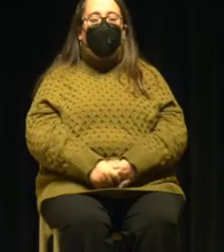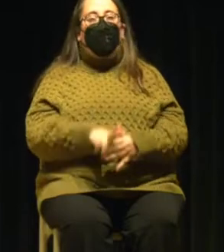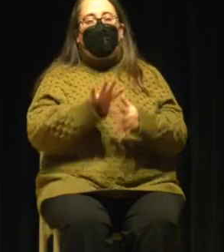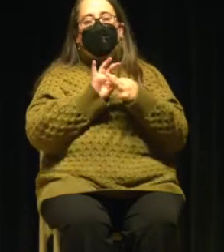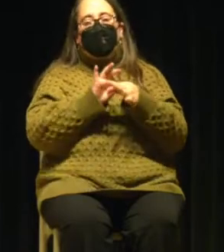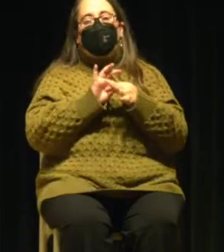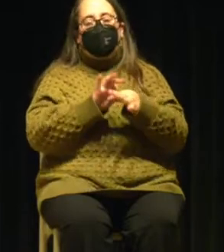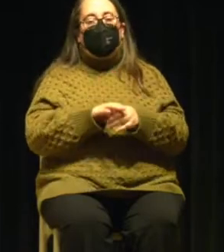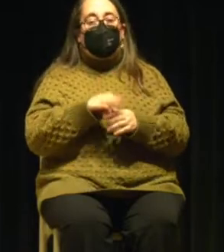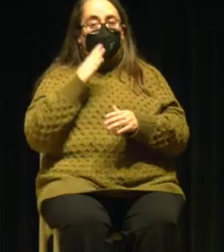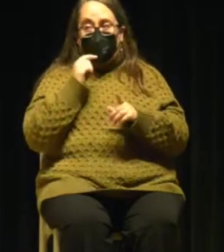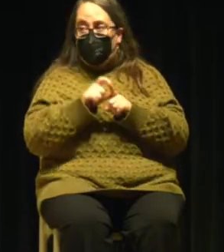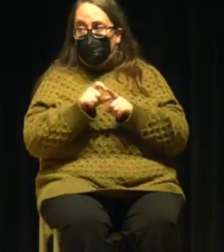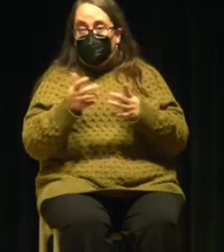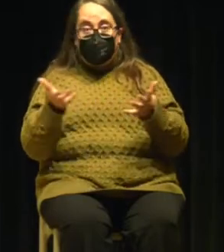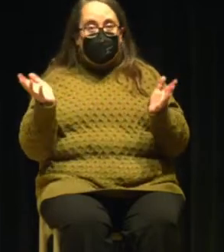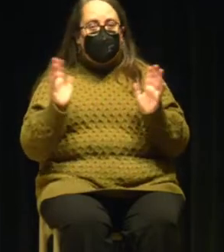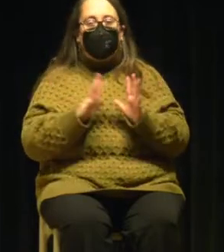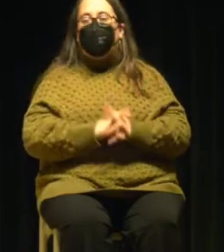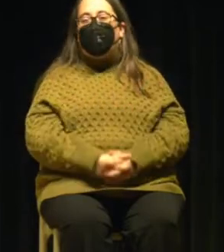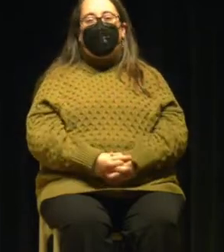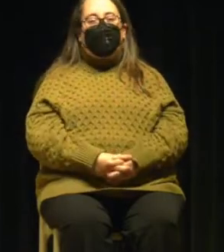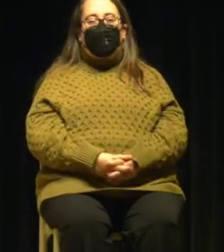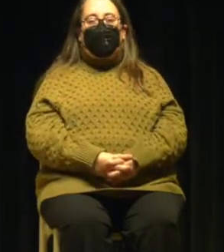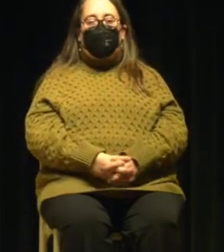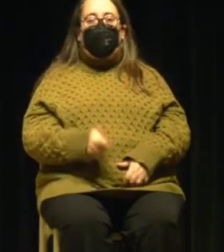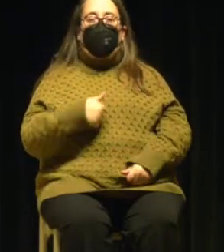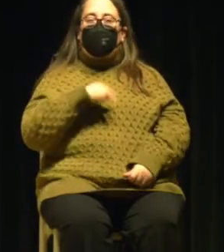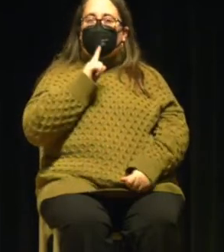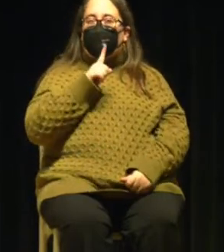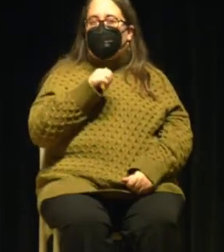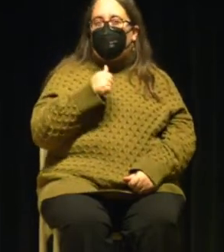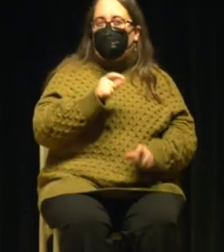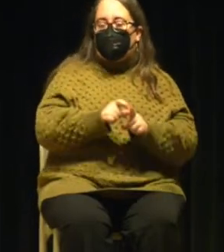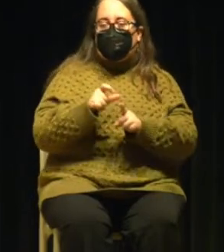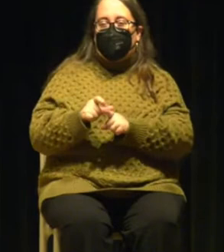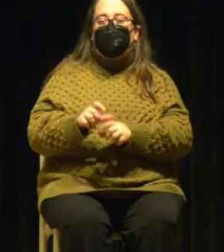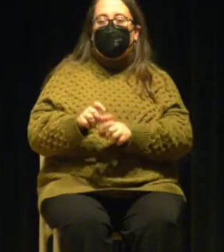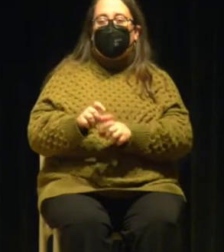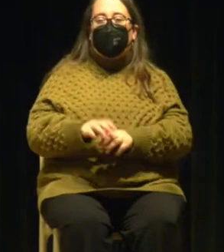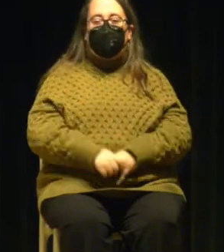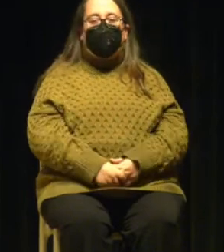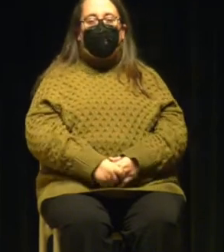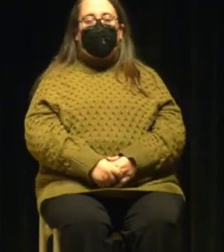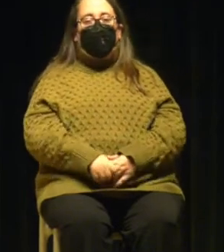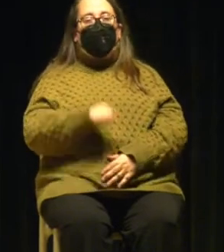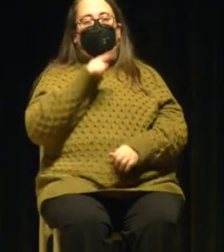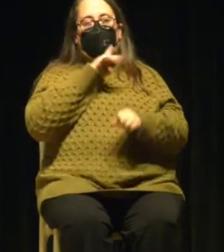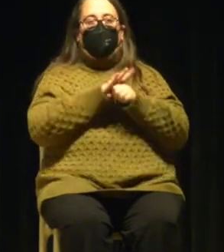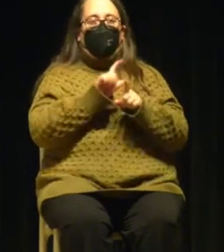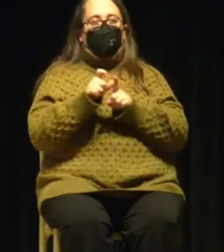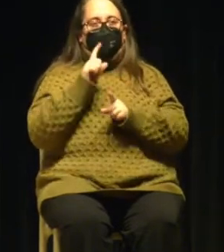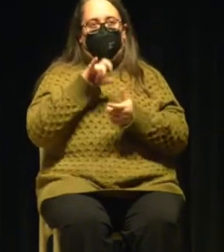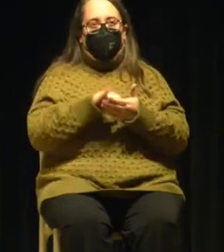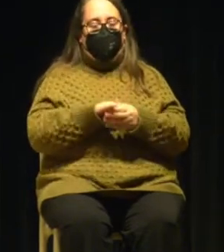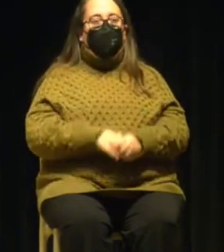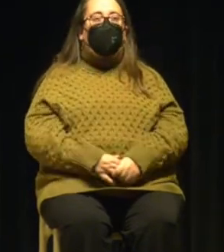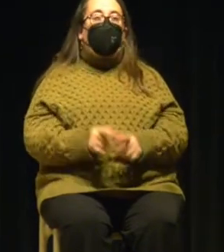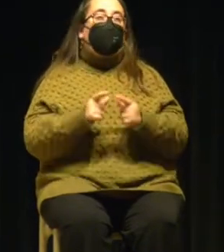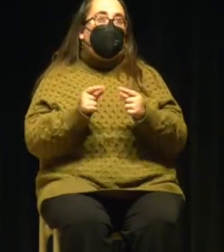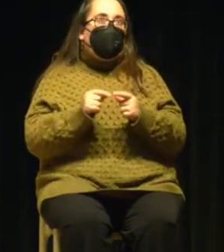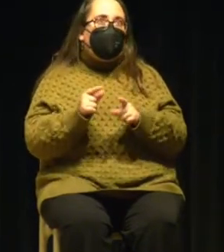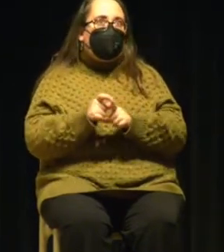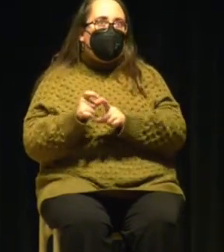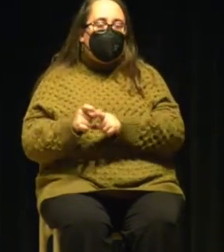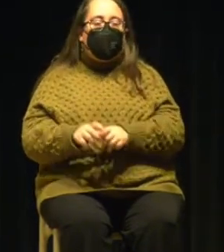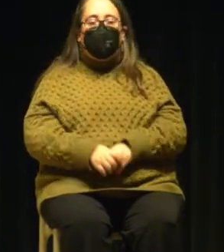connection to, you guys know what the word is? No, there's a word though. I can guarantee there's a word for it, or a Japanese word or